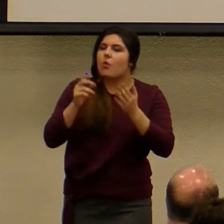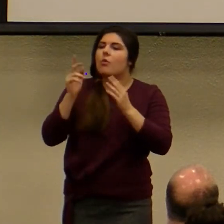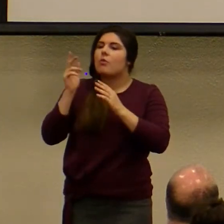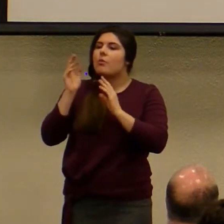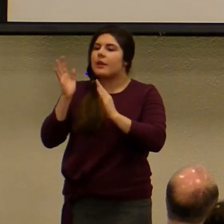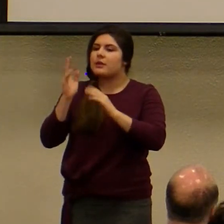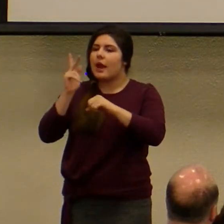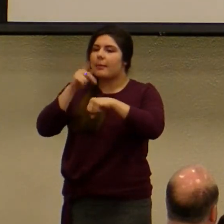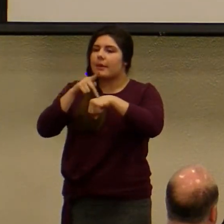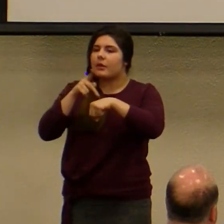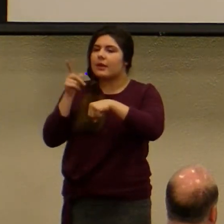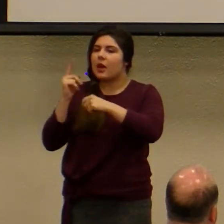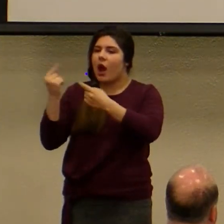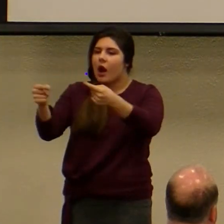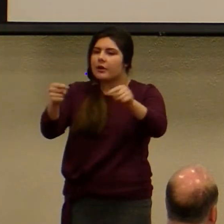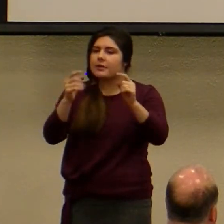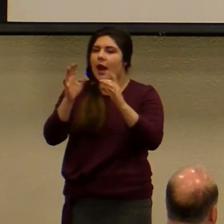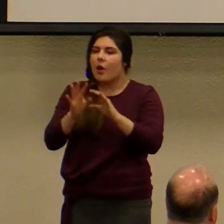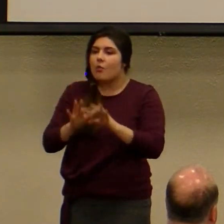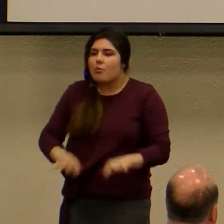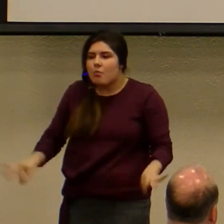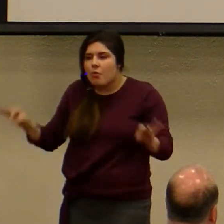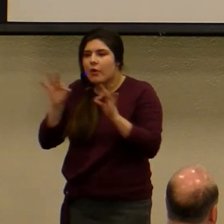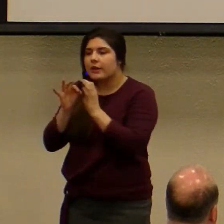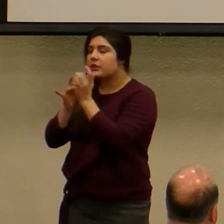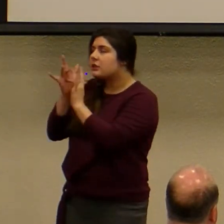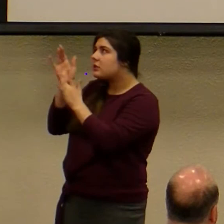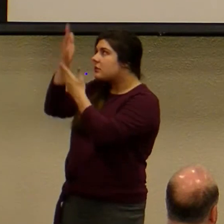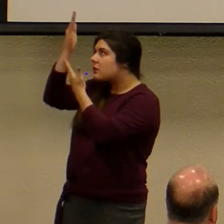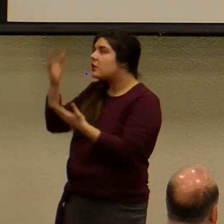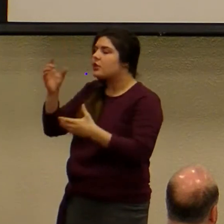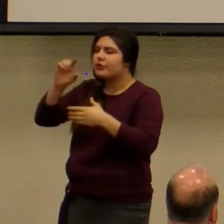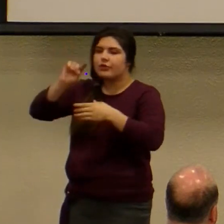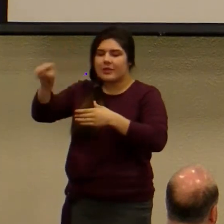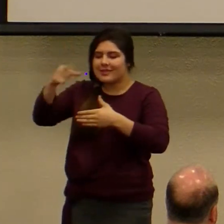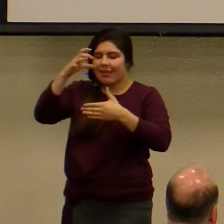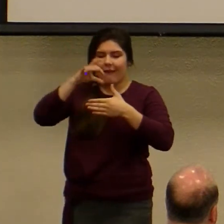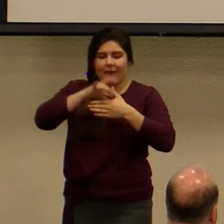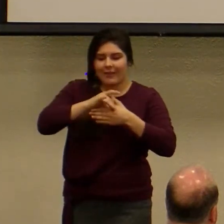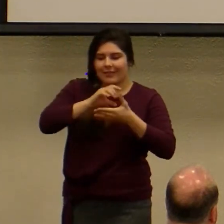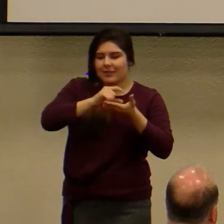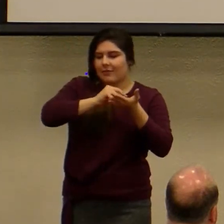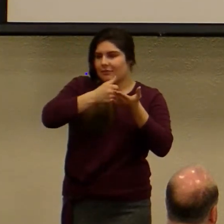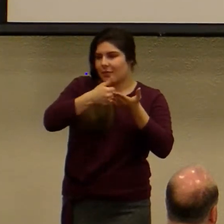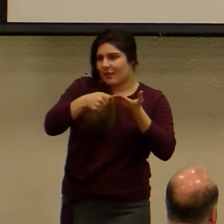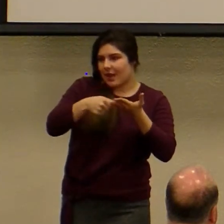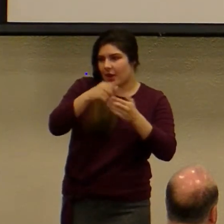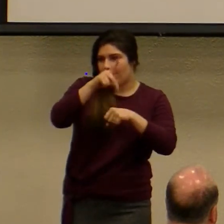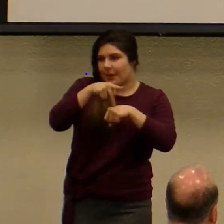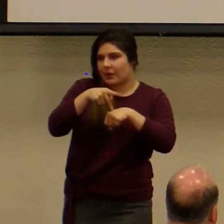argue how important Jesus is just in the context of the letter of Peter. Peter would argue that Jesus is